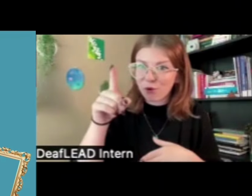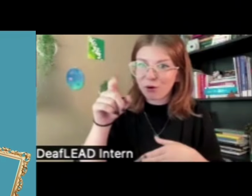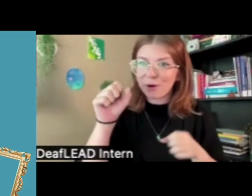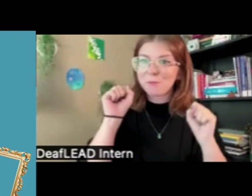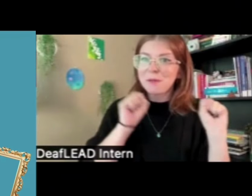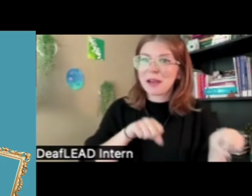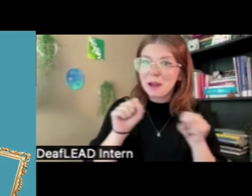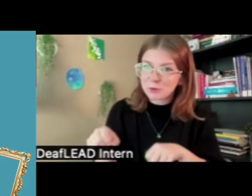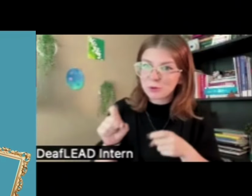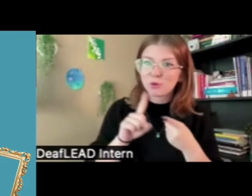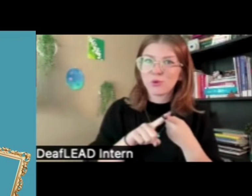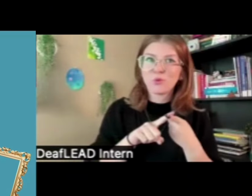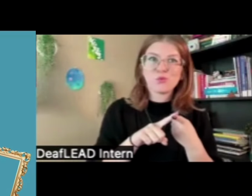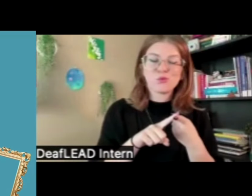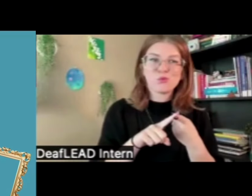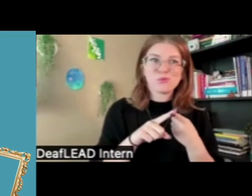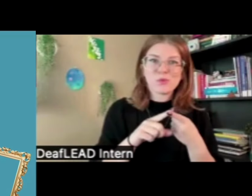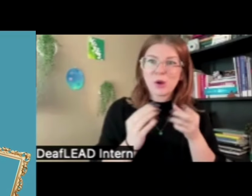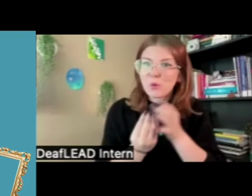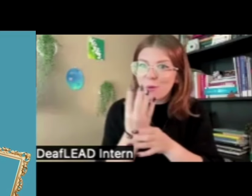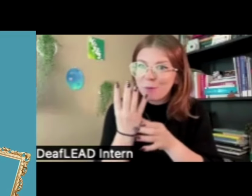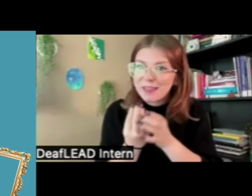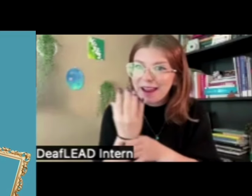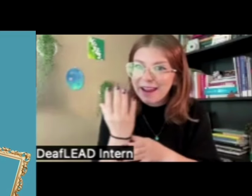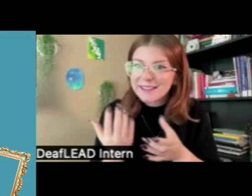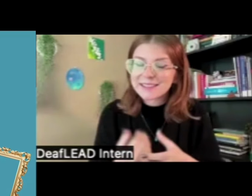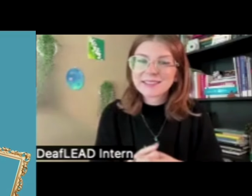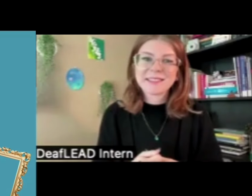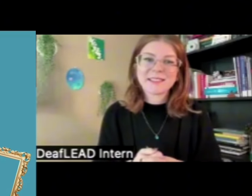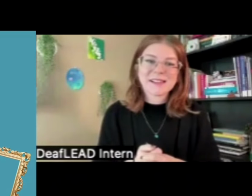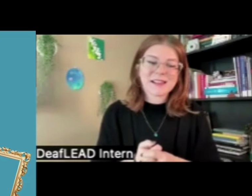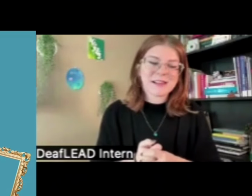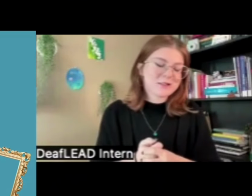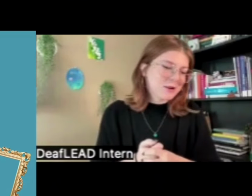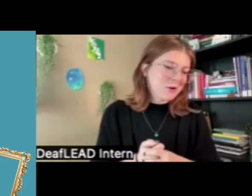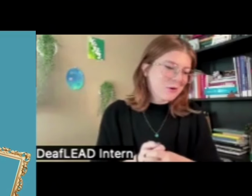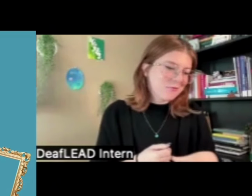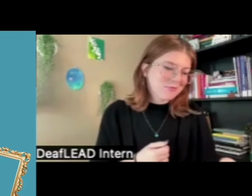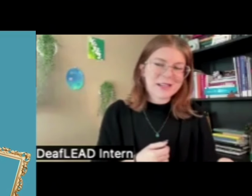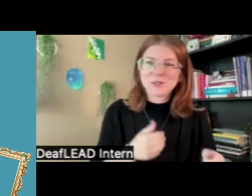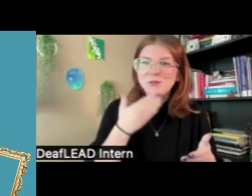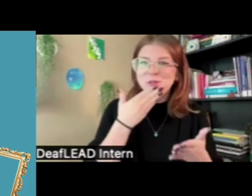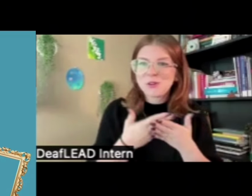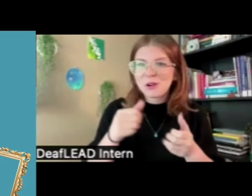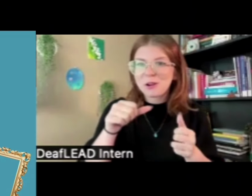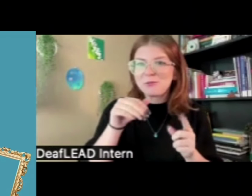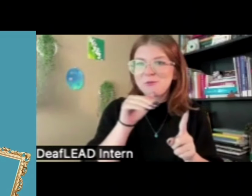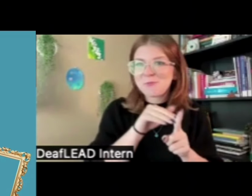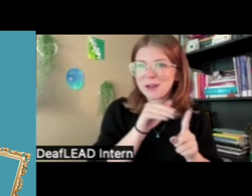draw and really just grateful for being able to grow plants.